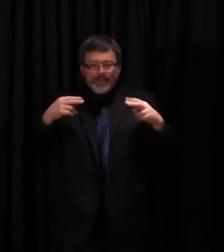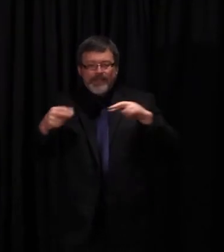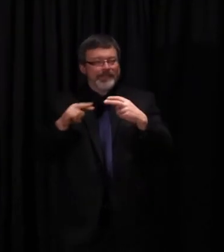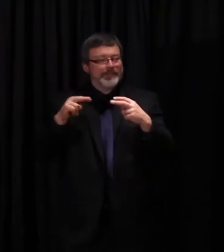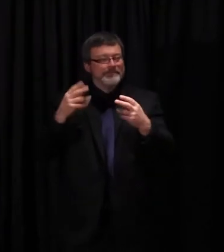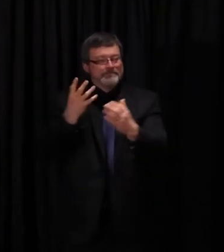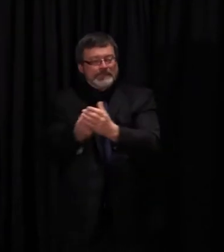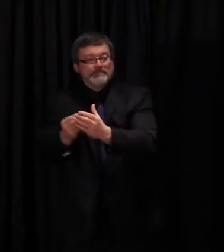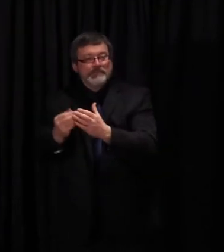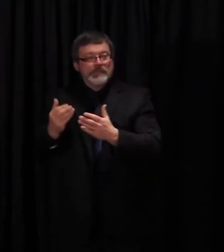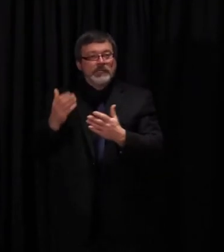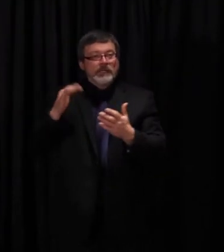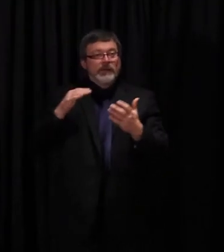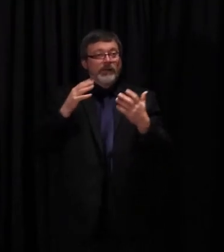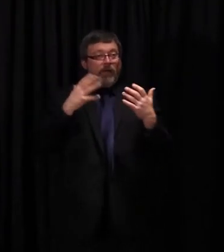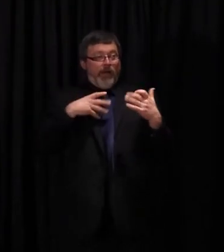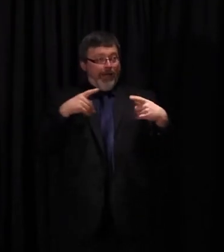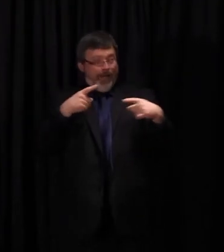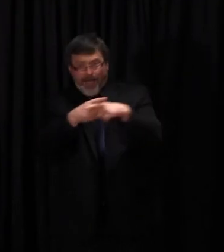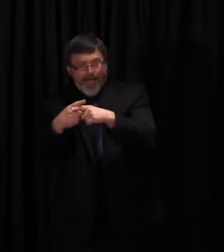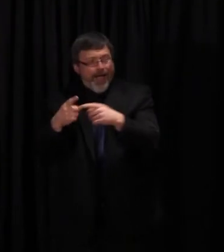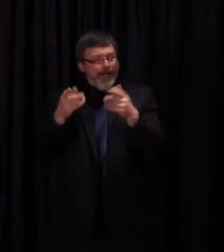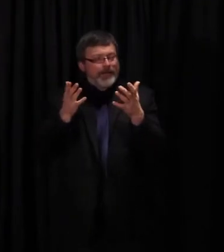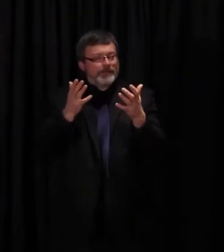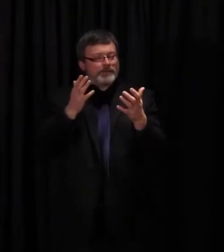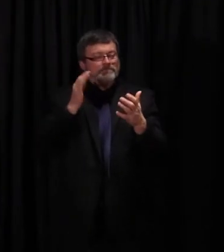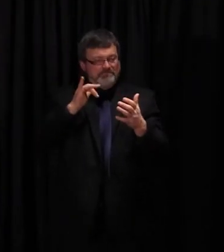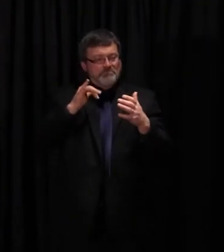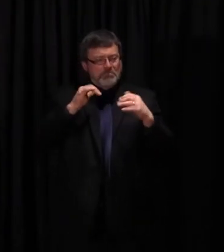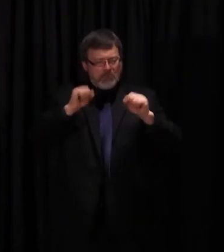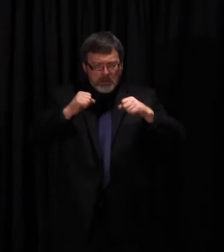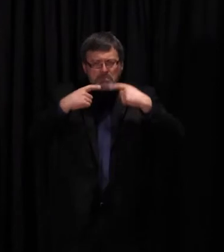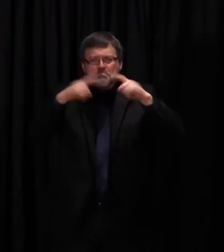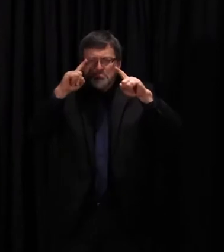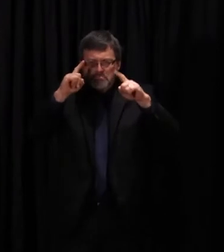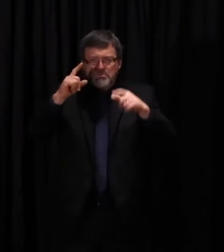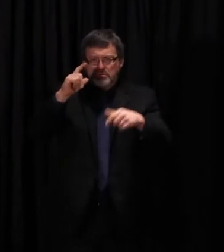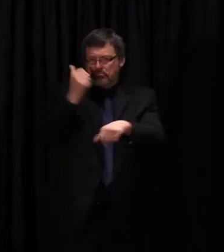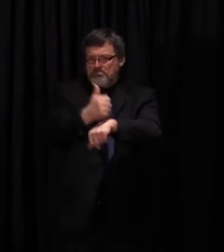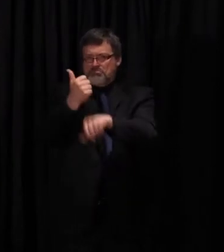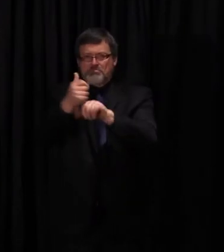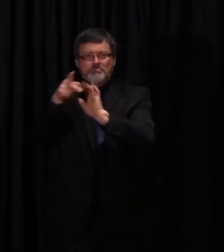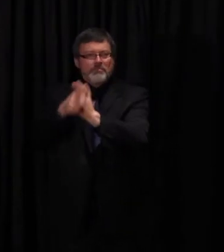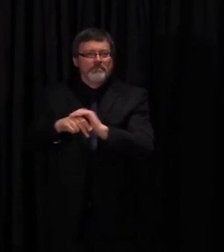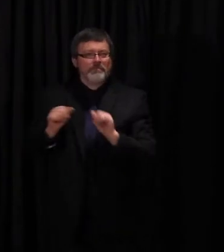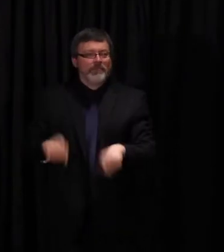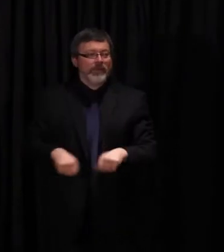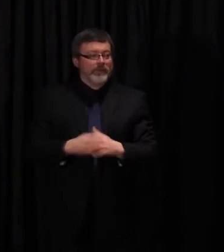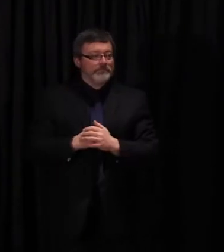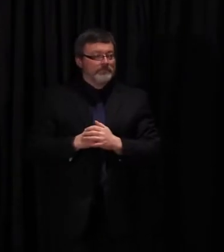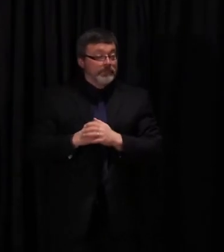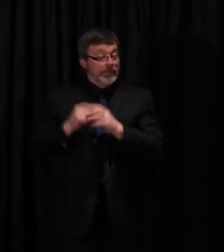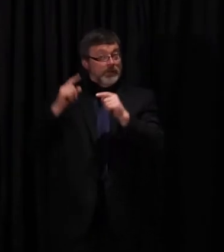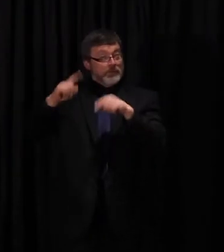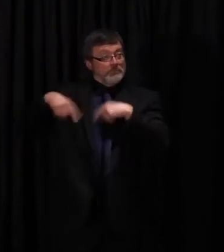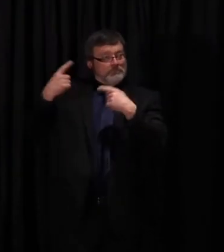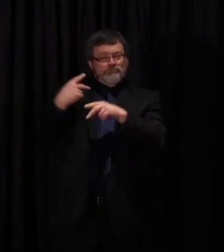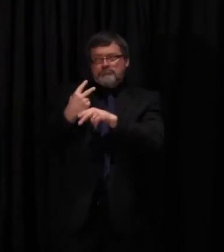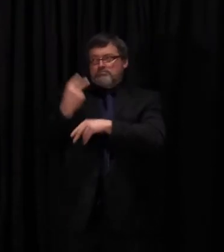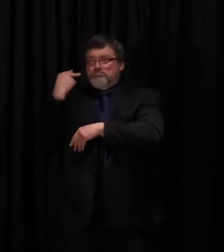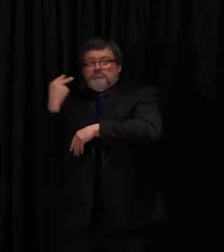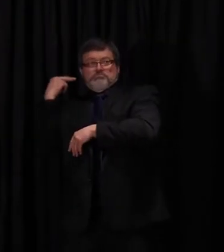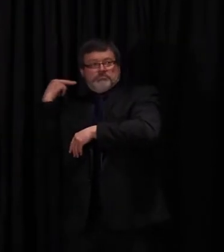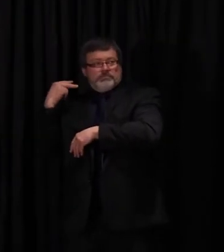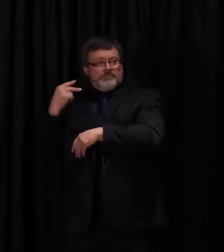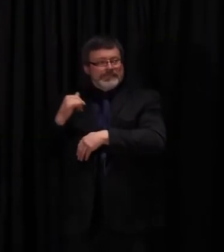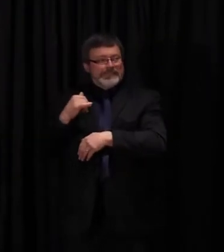are essential for good policymaking. And it's left many feeling a bit nostalgic for the chance to see